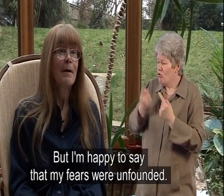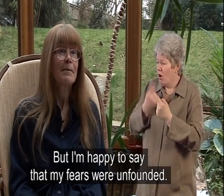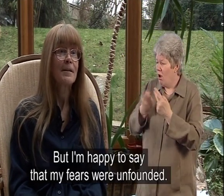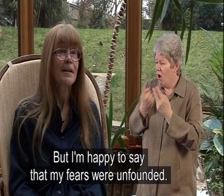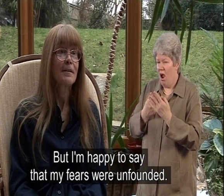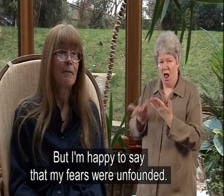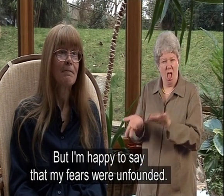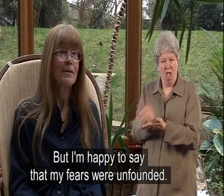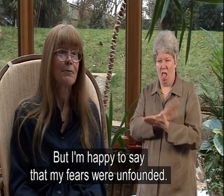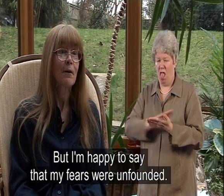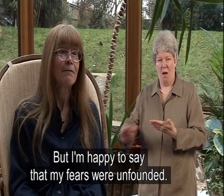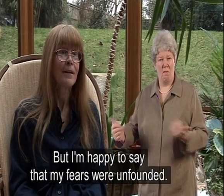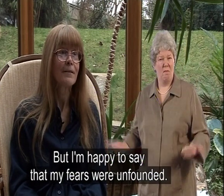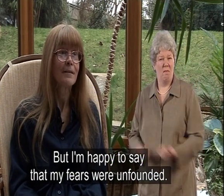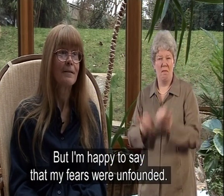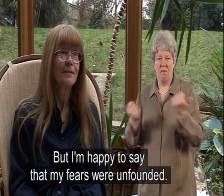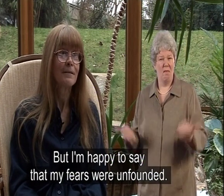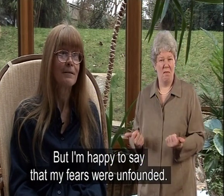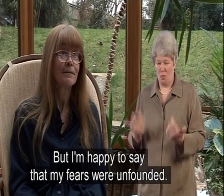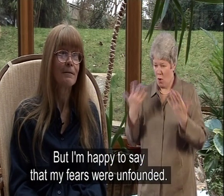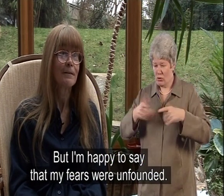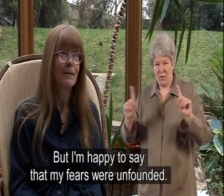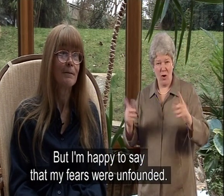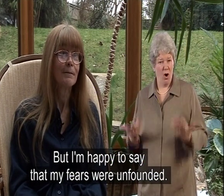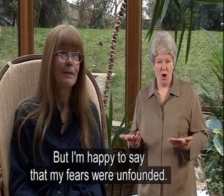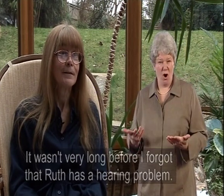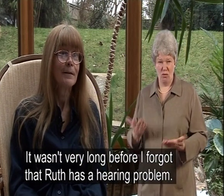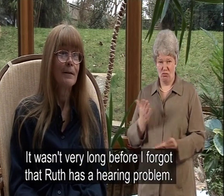But I'm happy to say that my fears were unfounded.